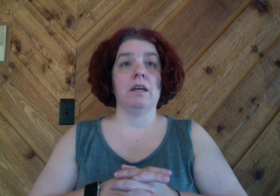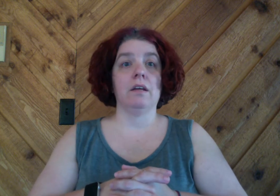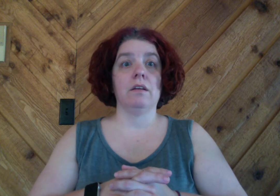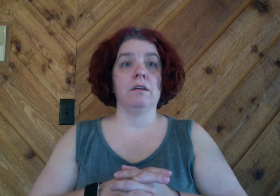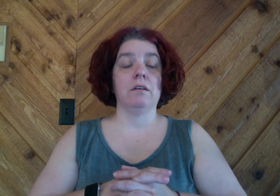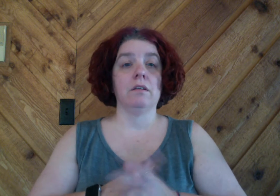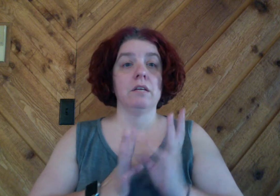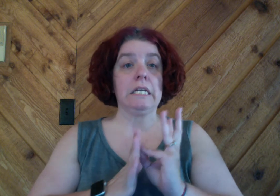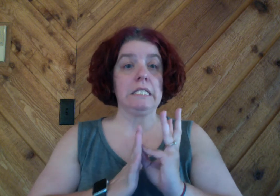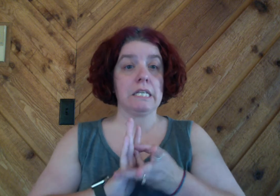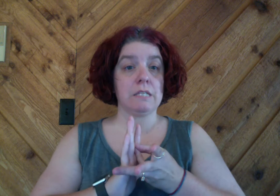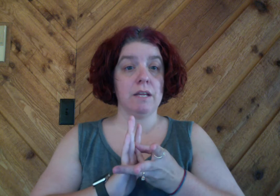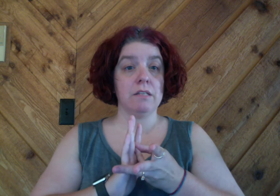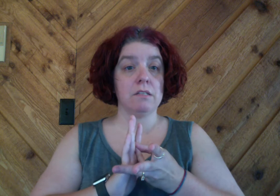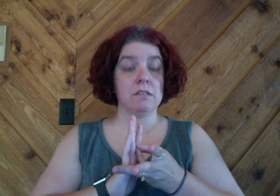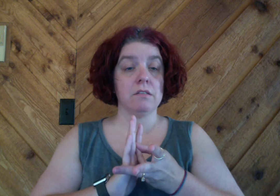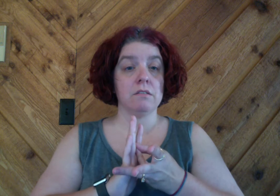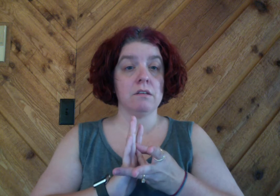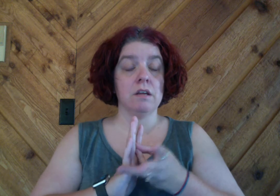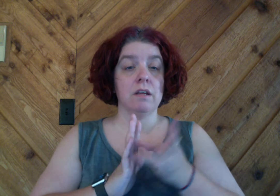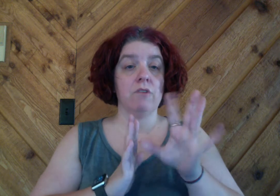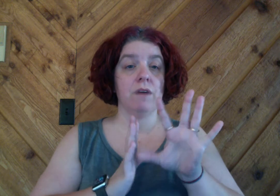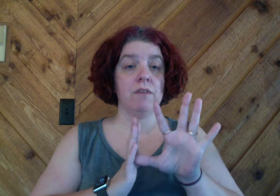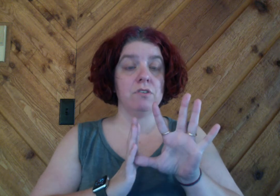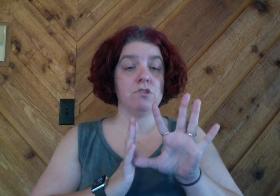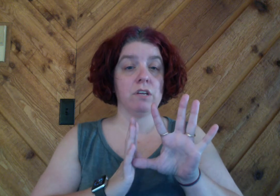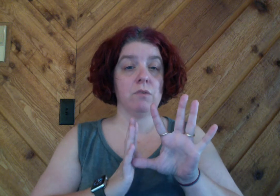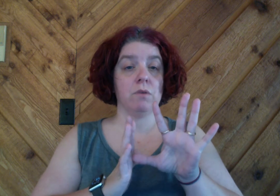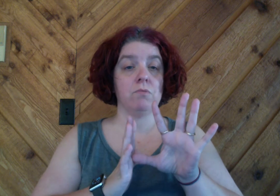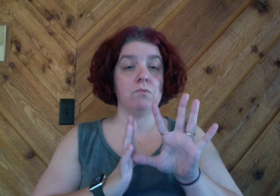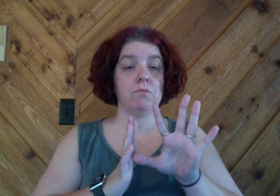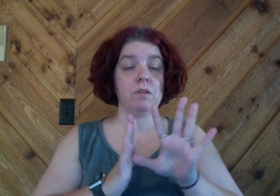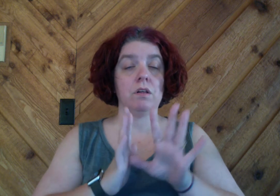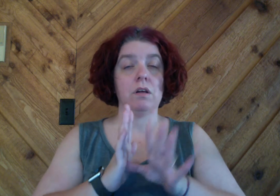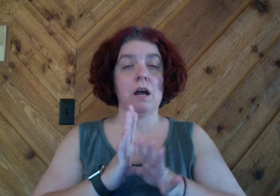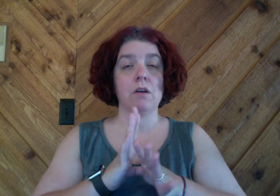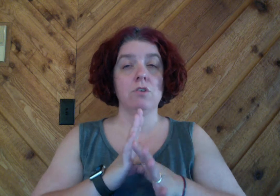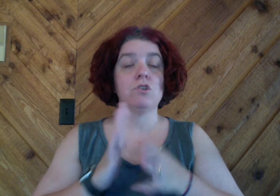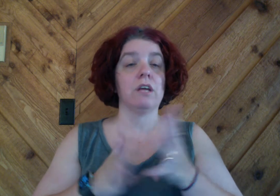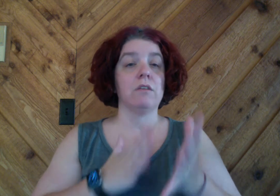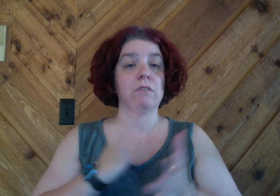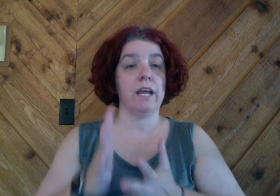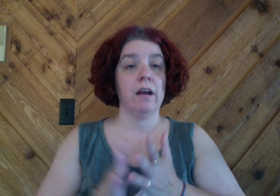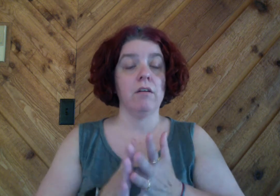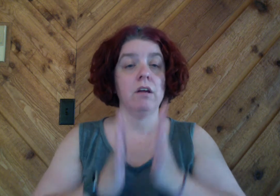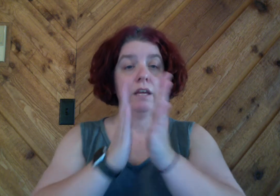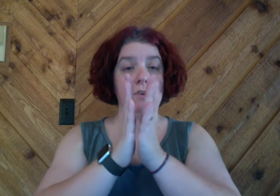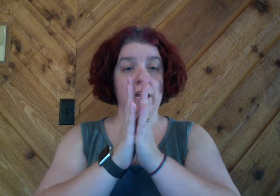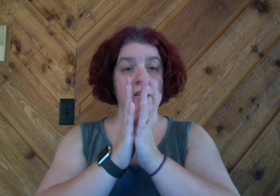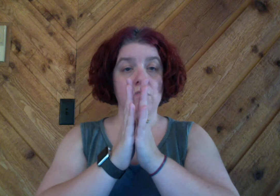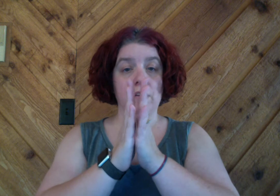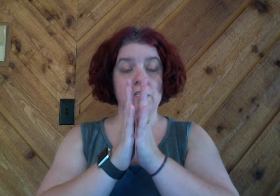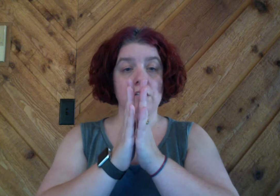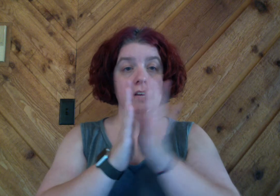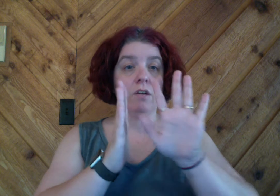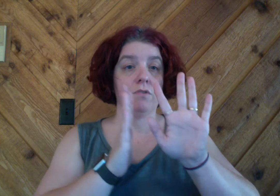in 6 minutes. Now 5 is a tricky one. Usually I don't care if your hand is facing your hand or if your hand